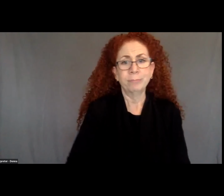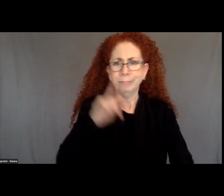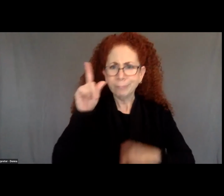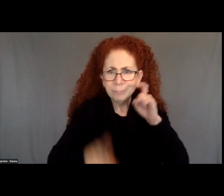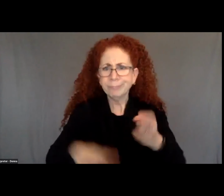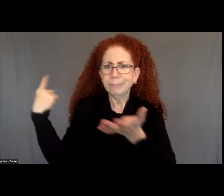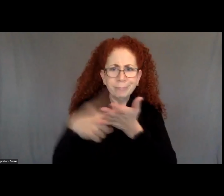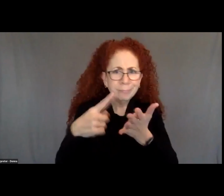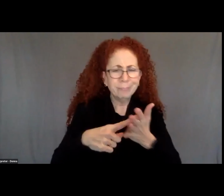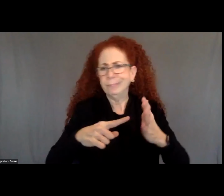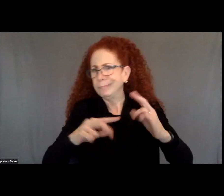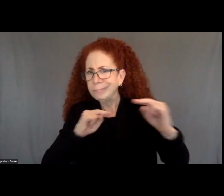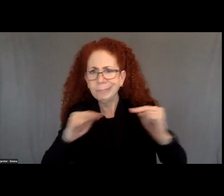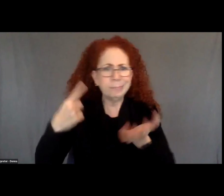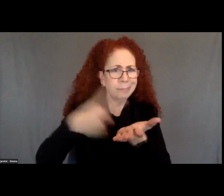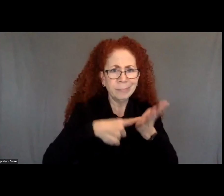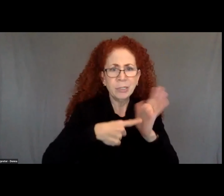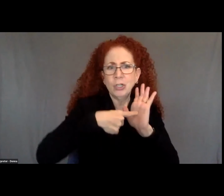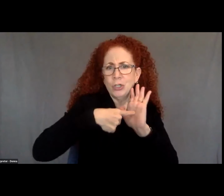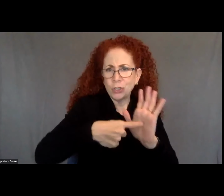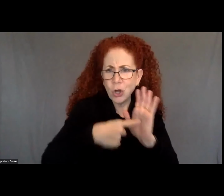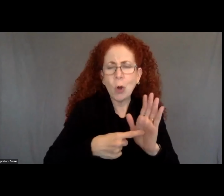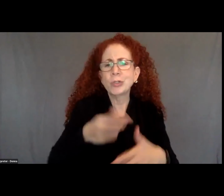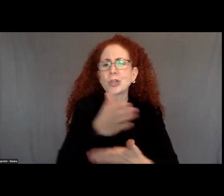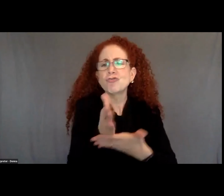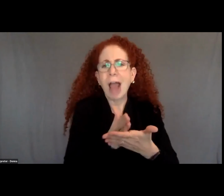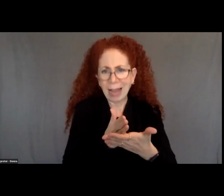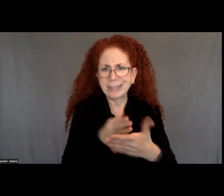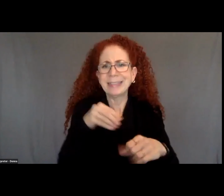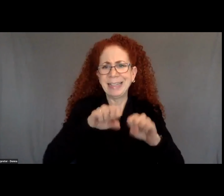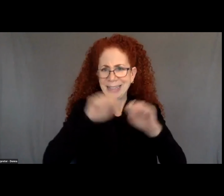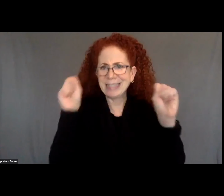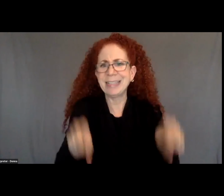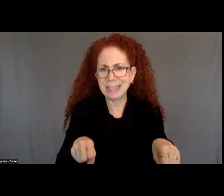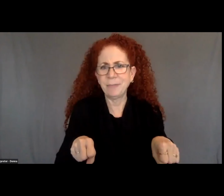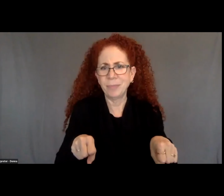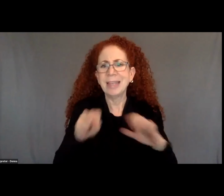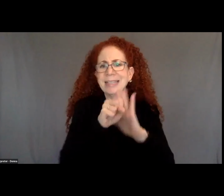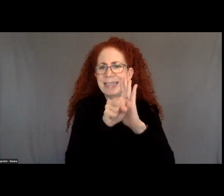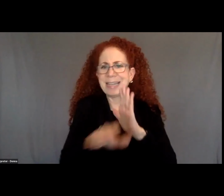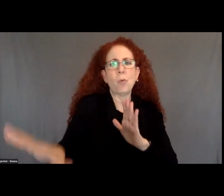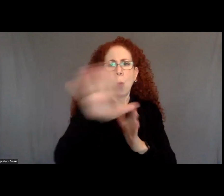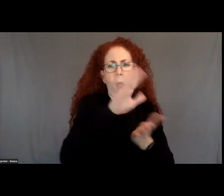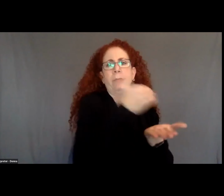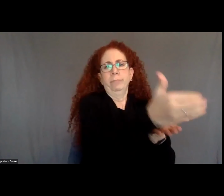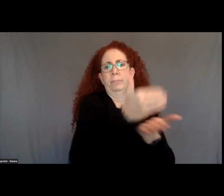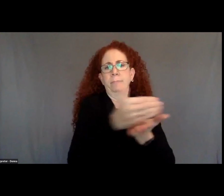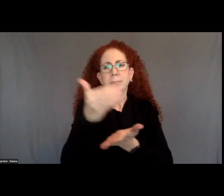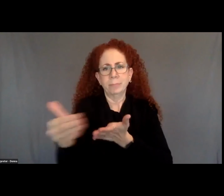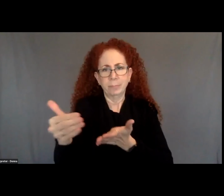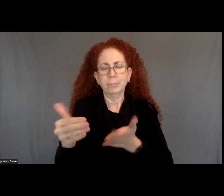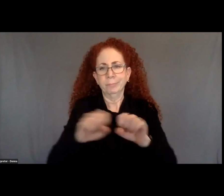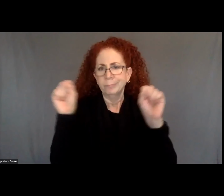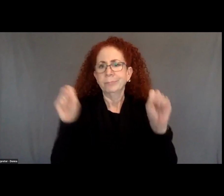battles expose fissures in the system of statewide disenfranchisement. Instead of